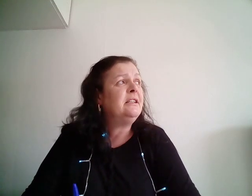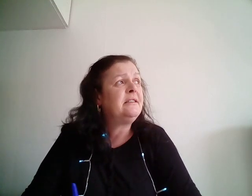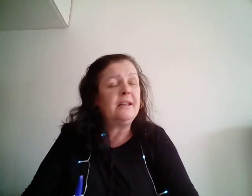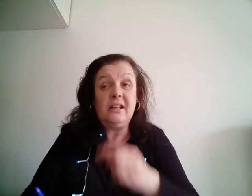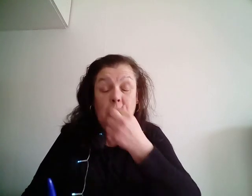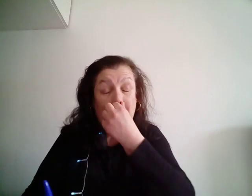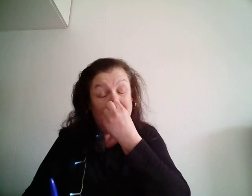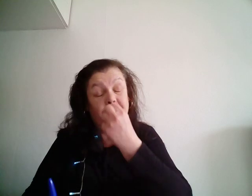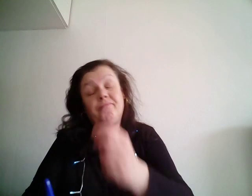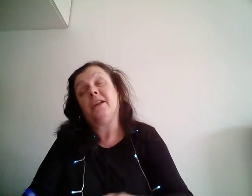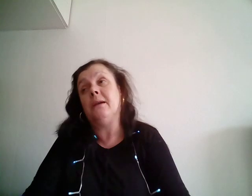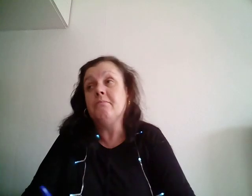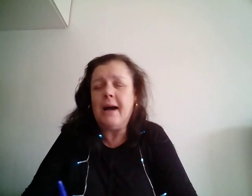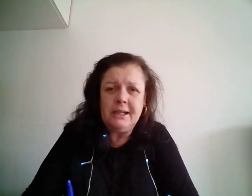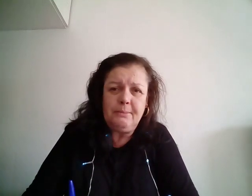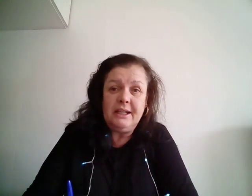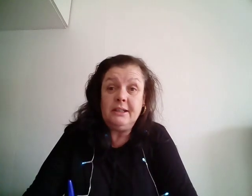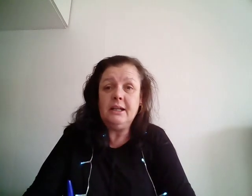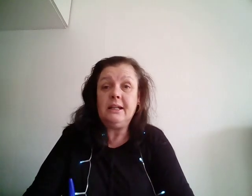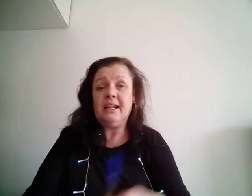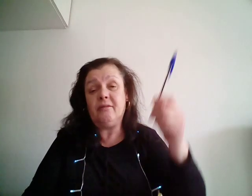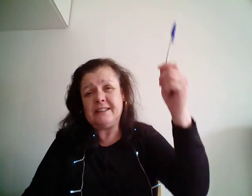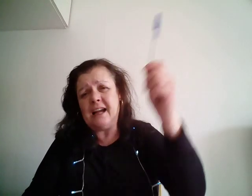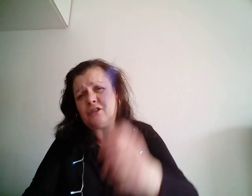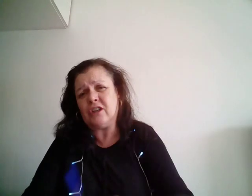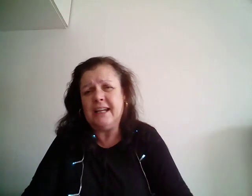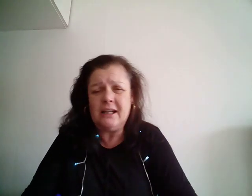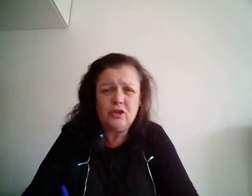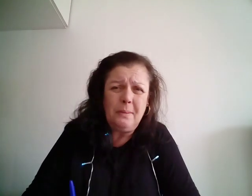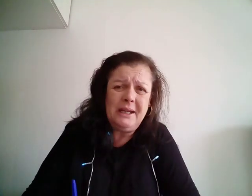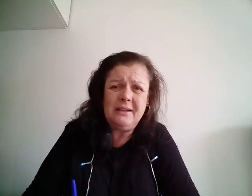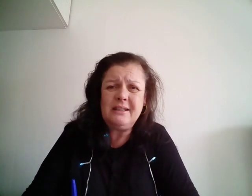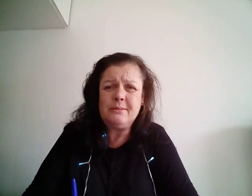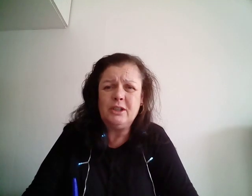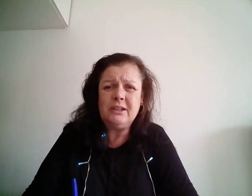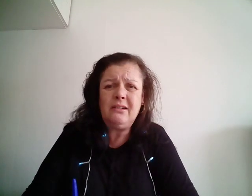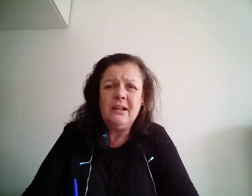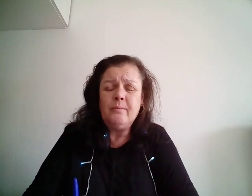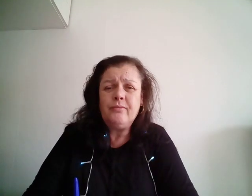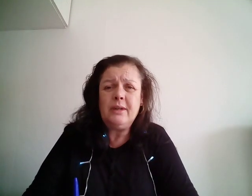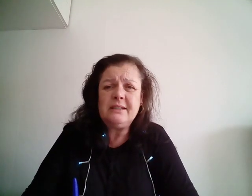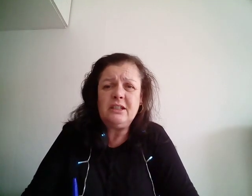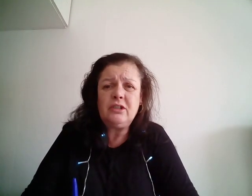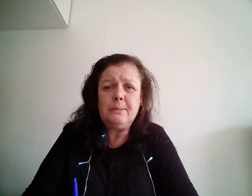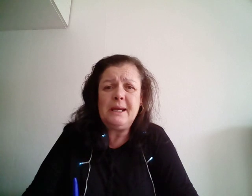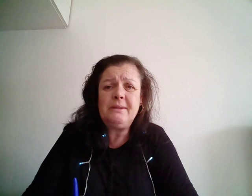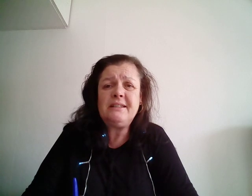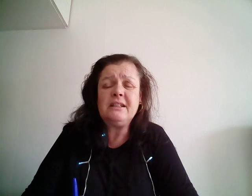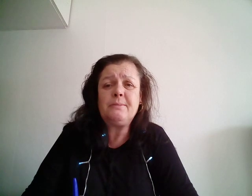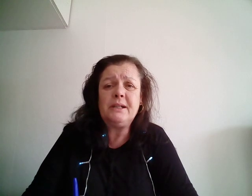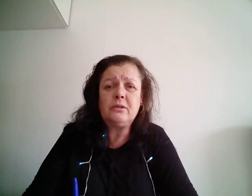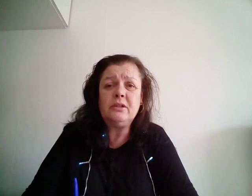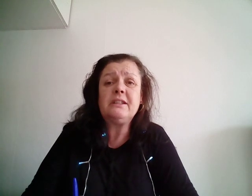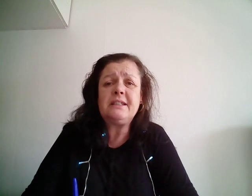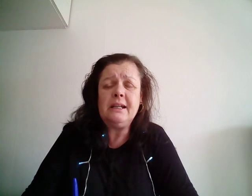is, in my opinion, and I was actually out shopping this morning, my artistic babies, and I spoke to another dear